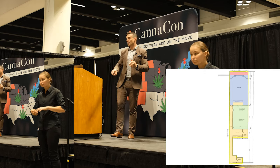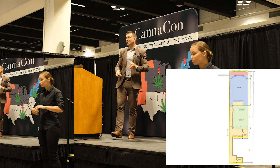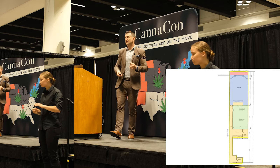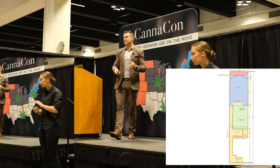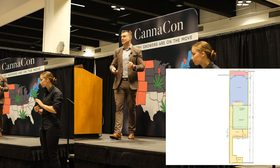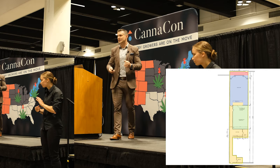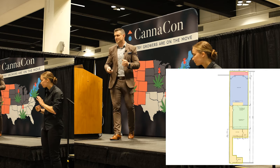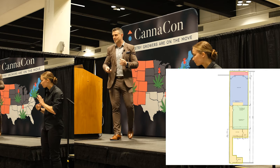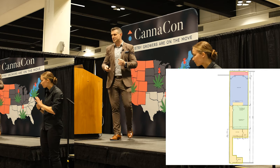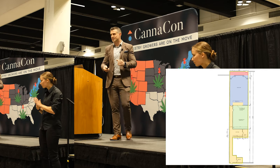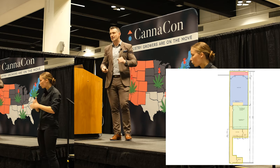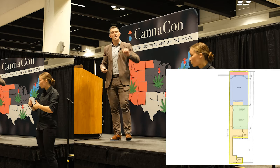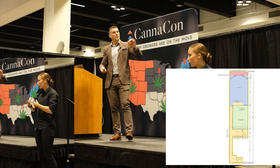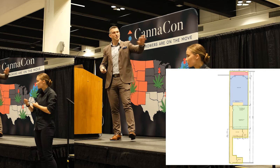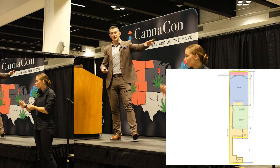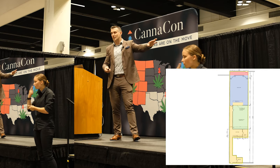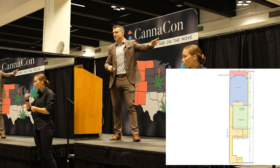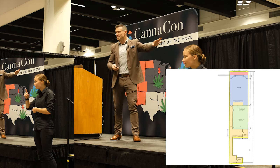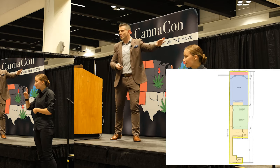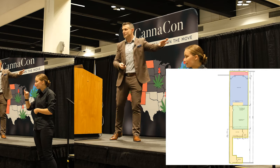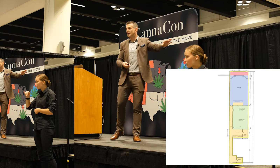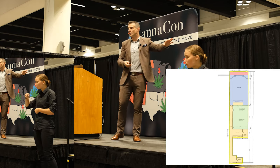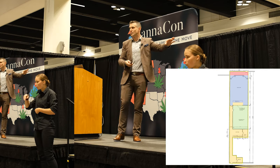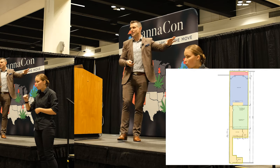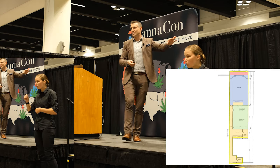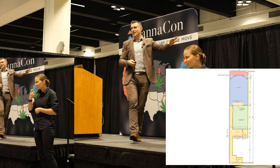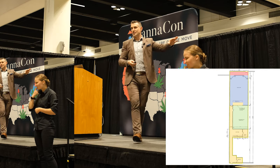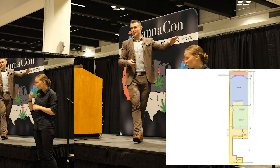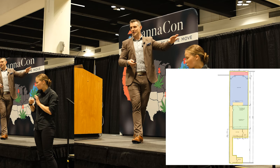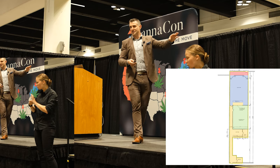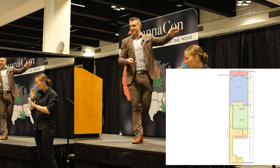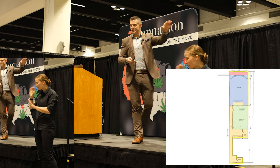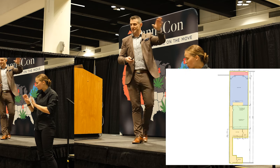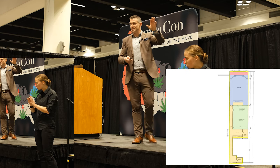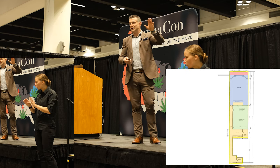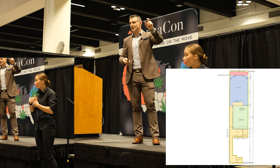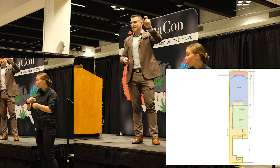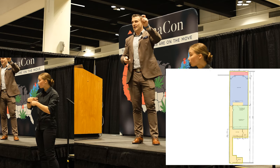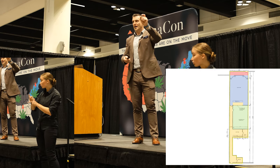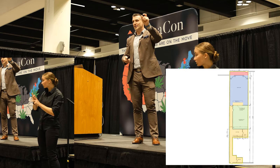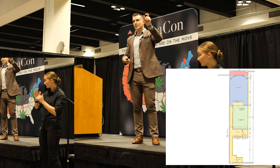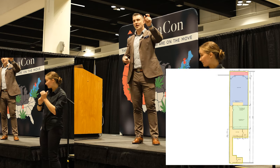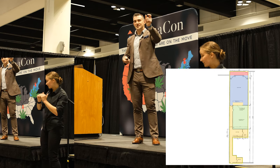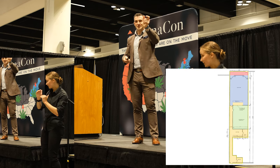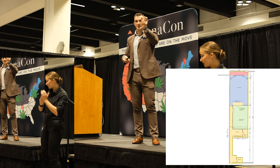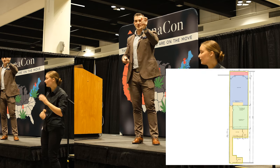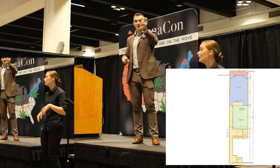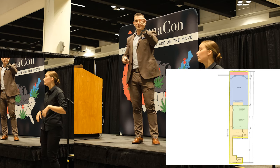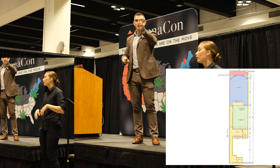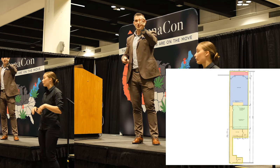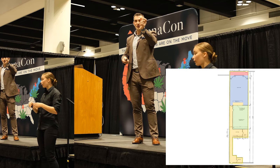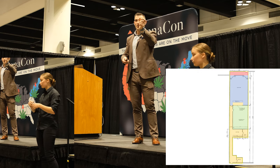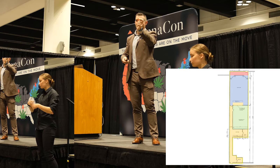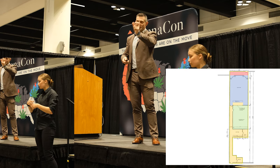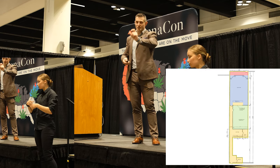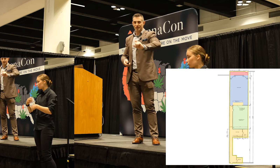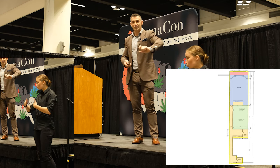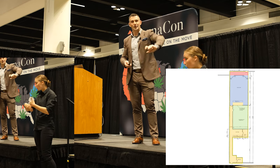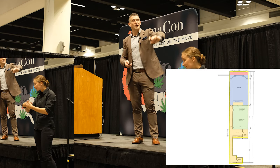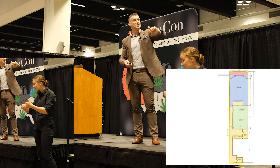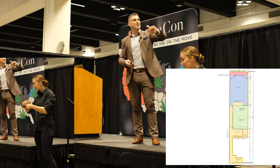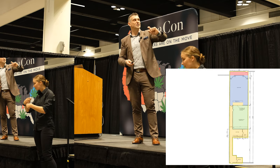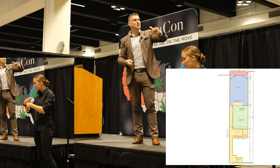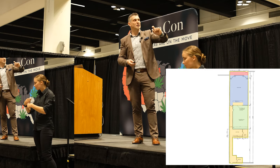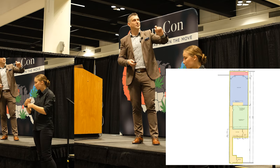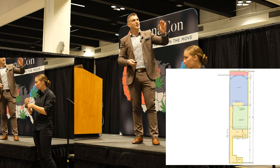process flow, again, on retail dispensaries. We showed that one just a moment ago with the production facility, the processing facility, which products were sort of